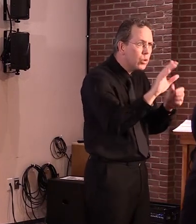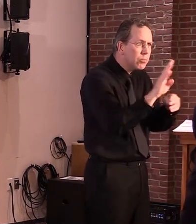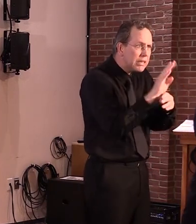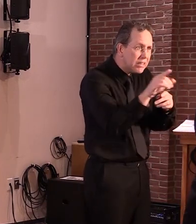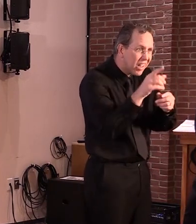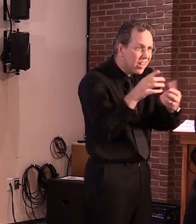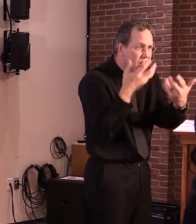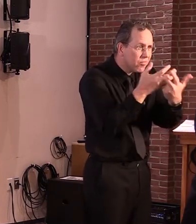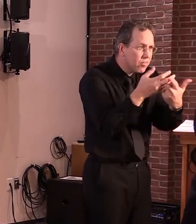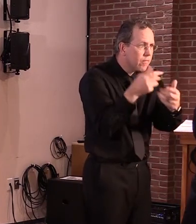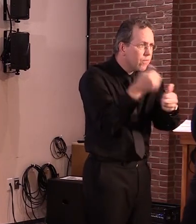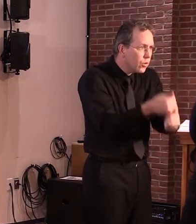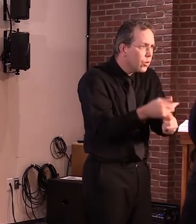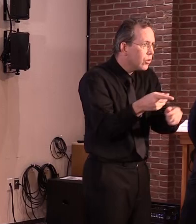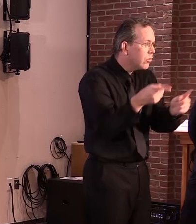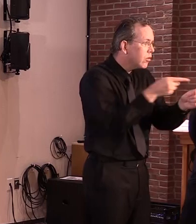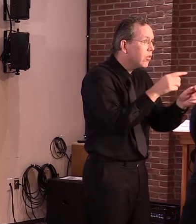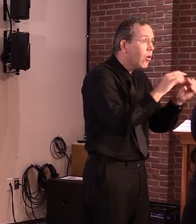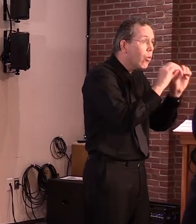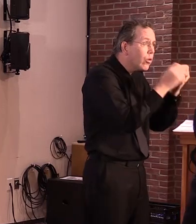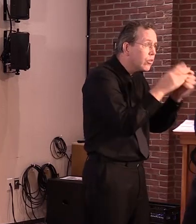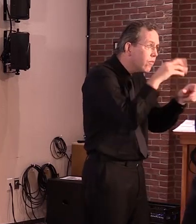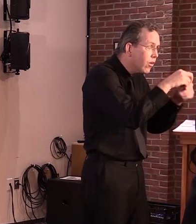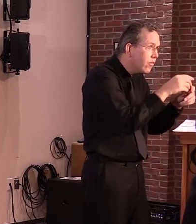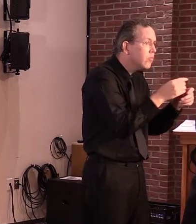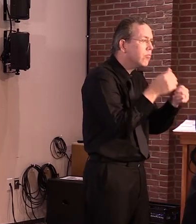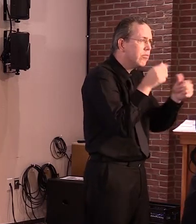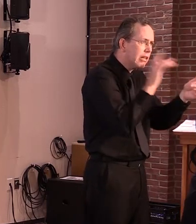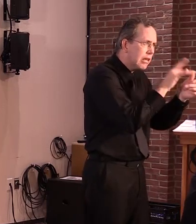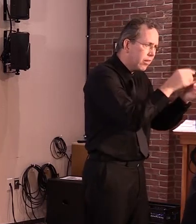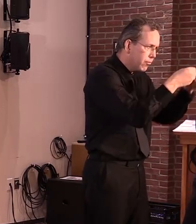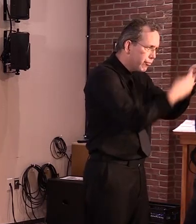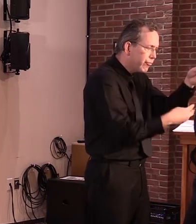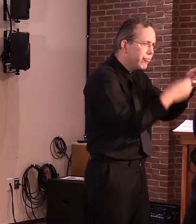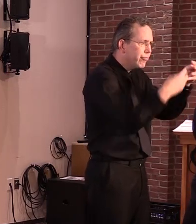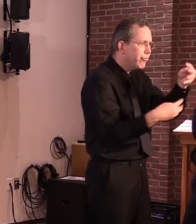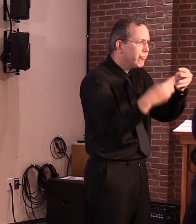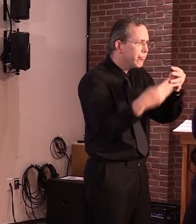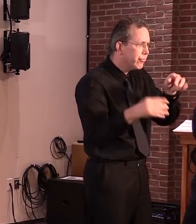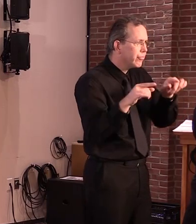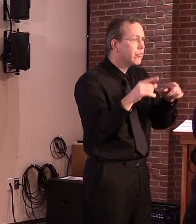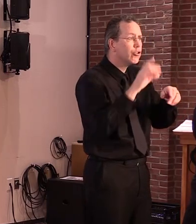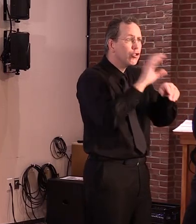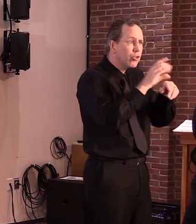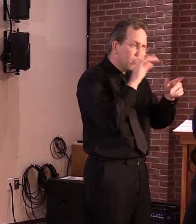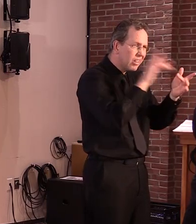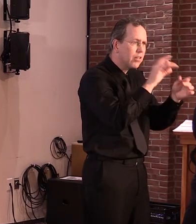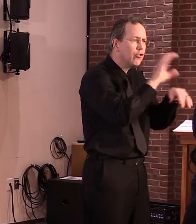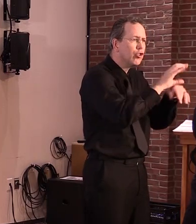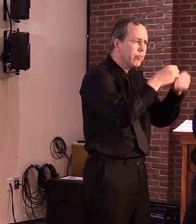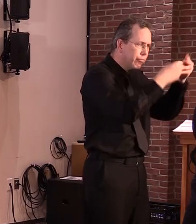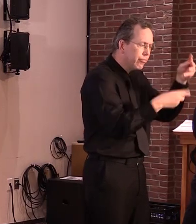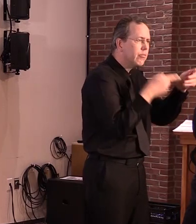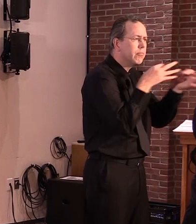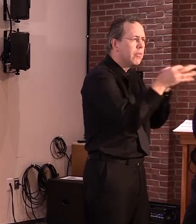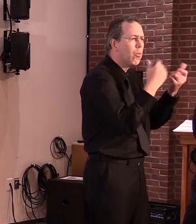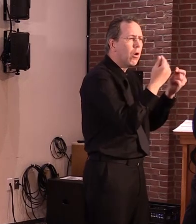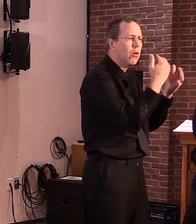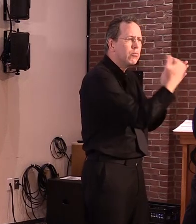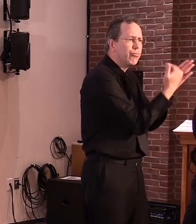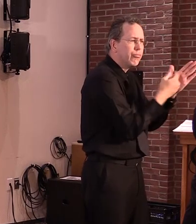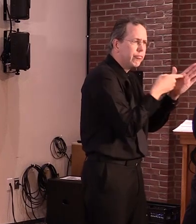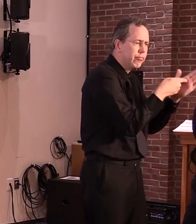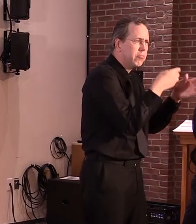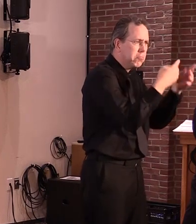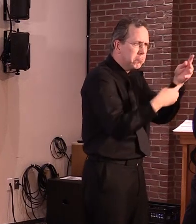So it would be a place where you could go to get additional guidance, or just, as